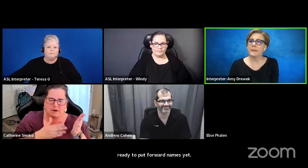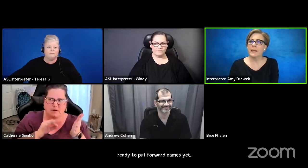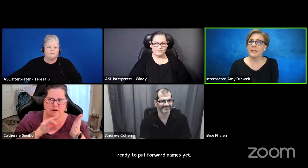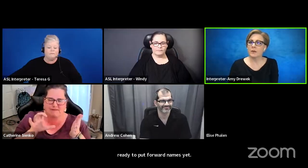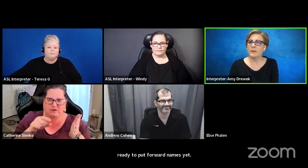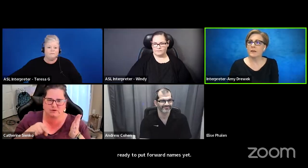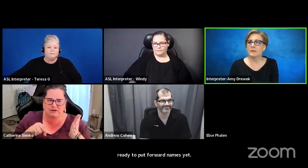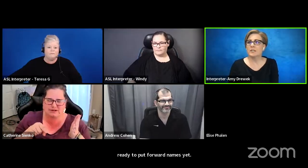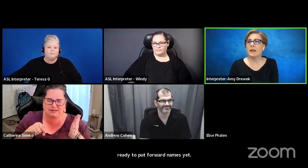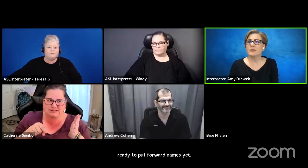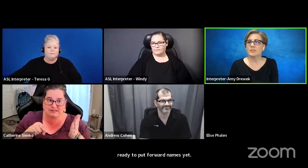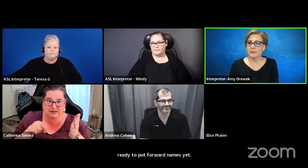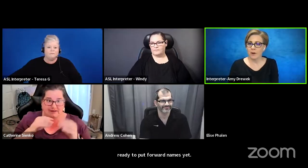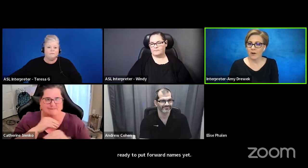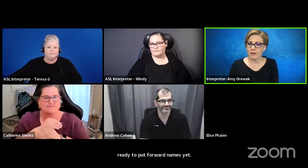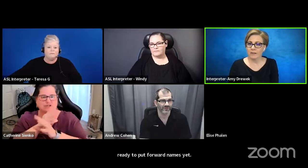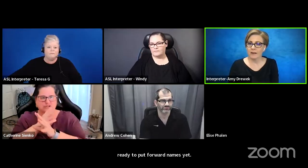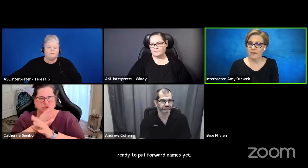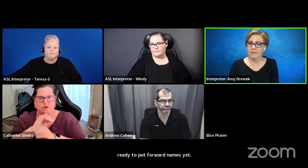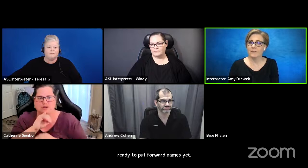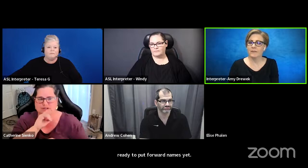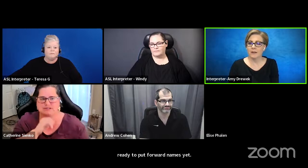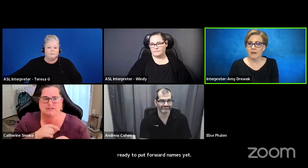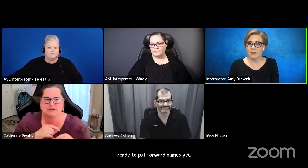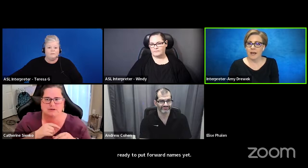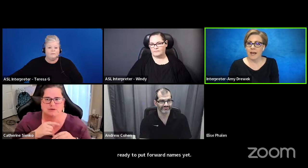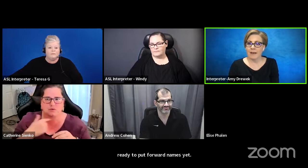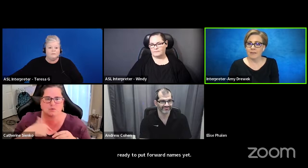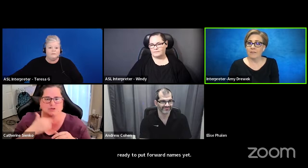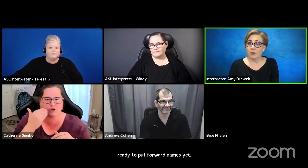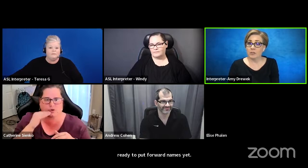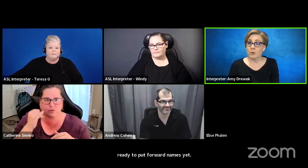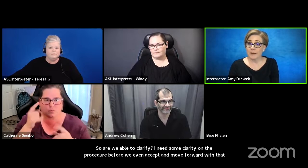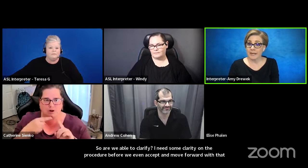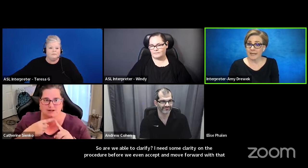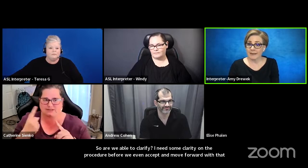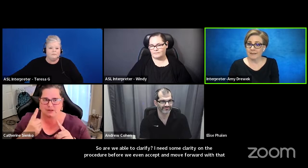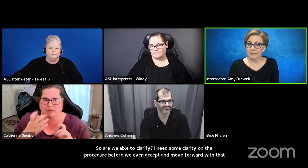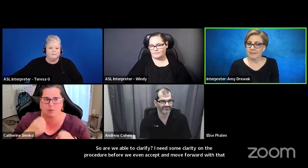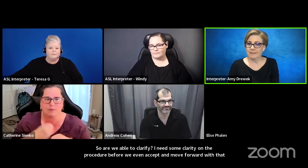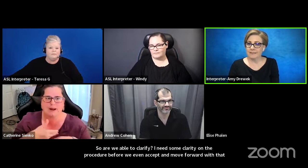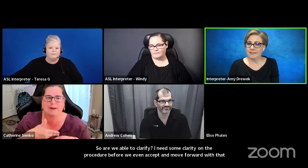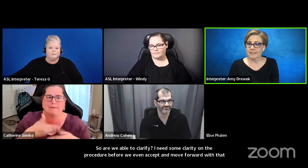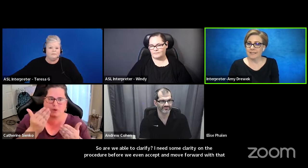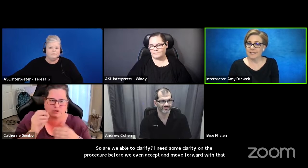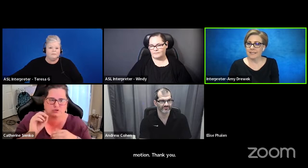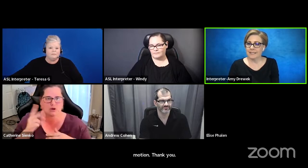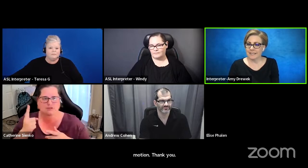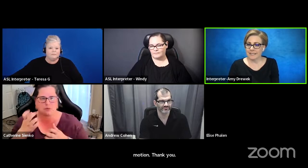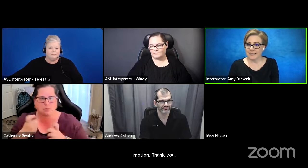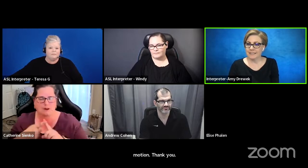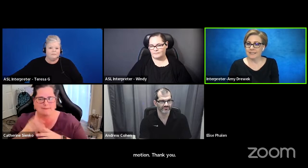Cienko. Thank you. The challenging part of having a virtual meeting